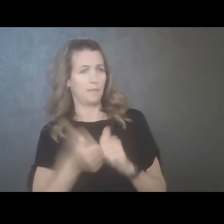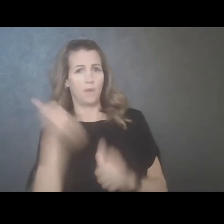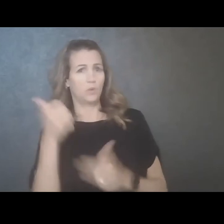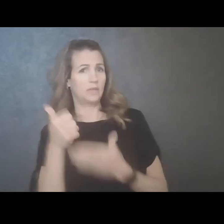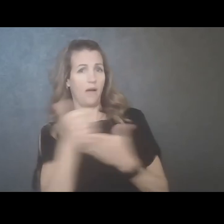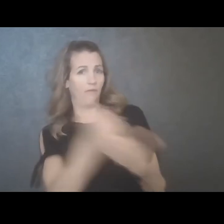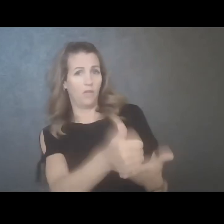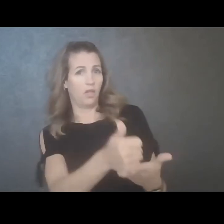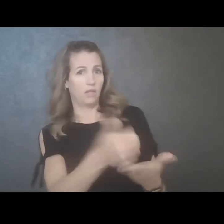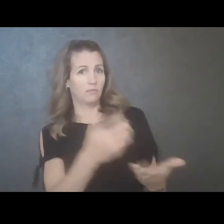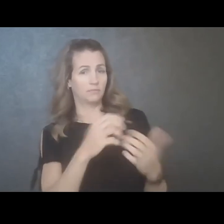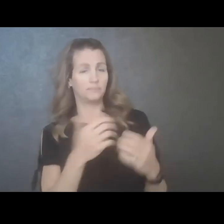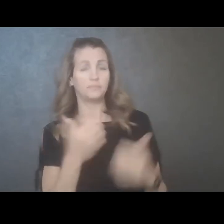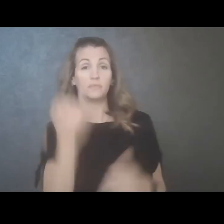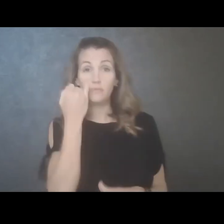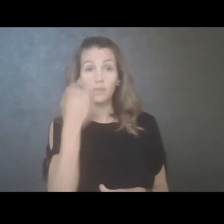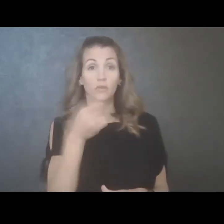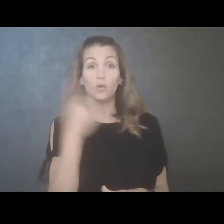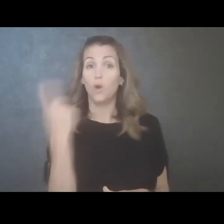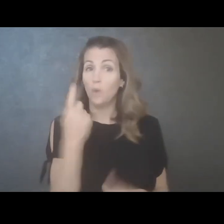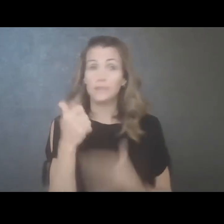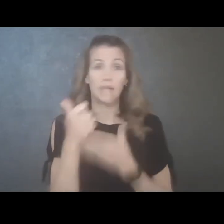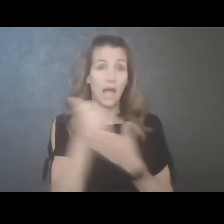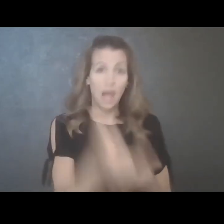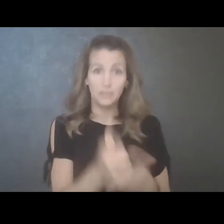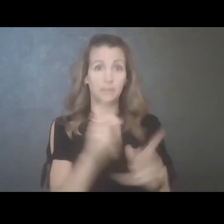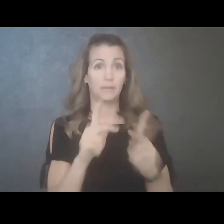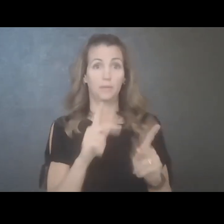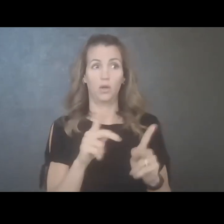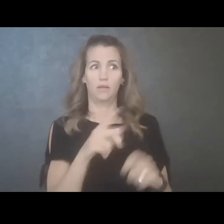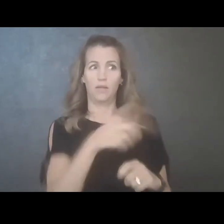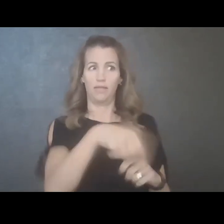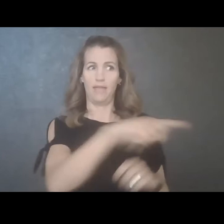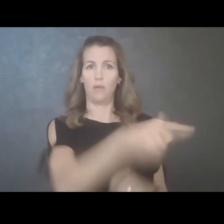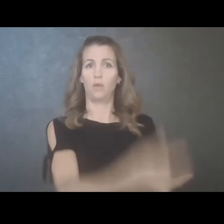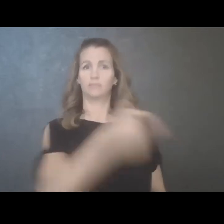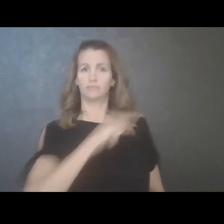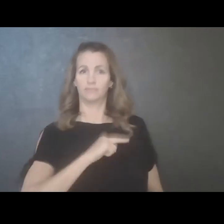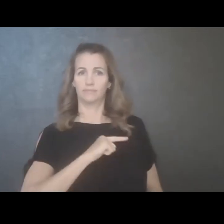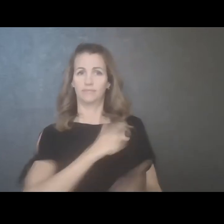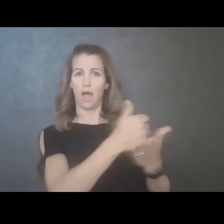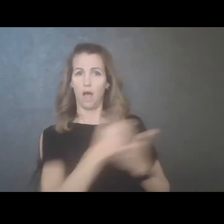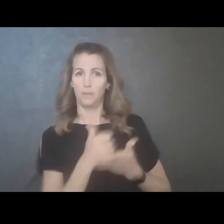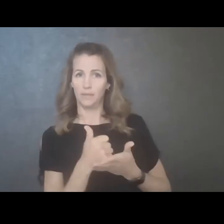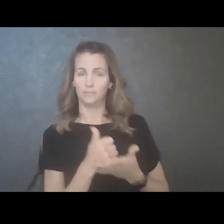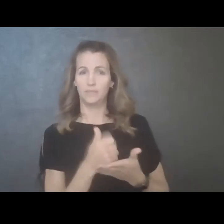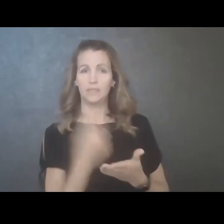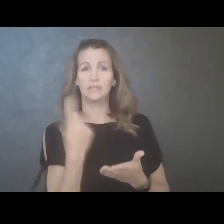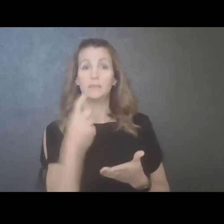you? And if you're always helping others, how could they not help you? So when you need something, that's why you sometimes need to give something to get